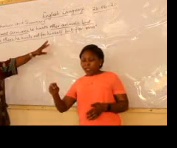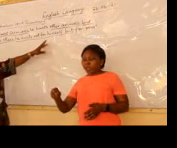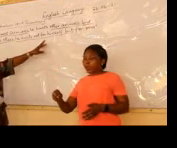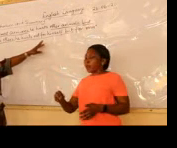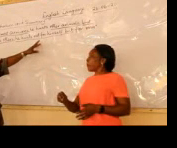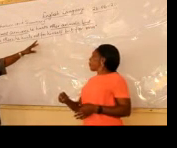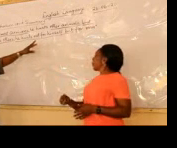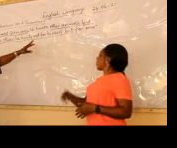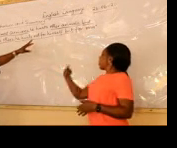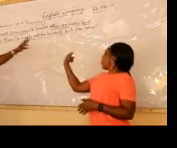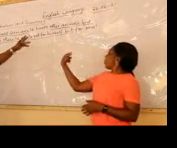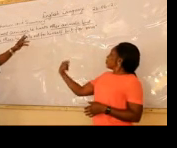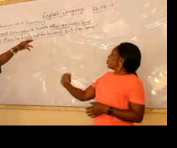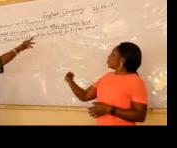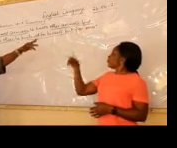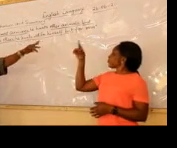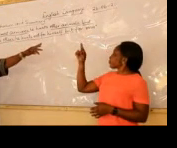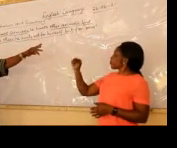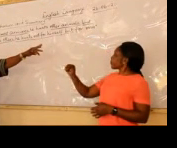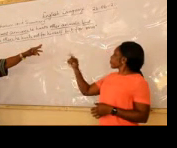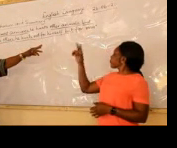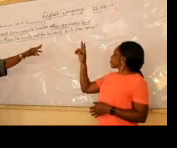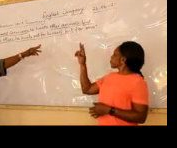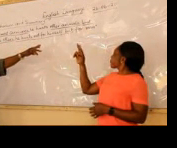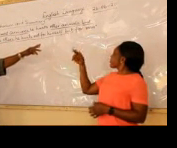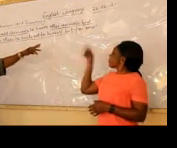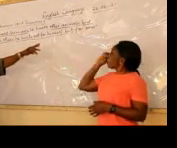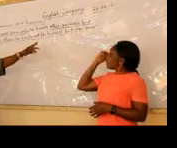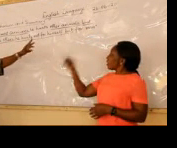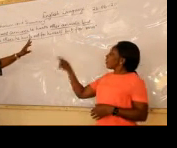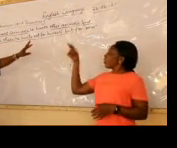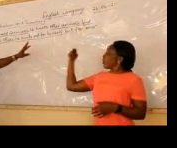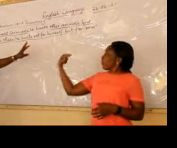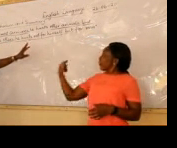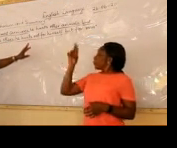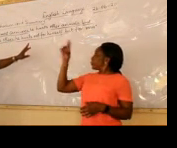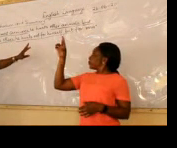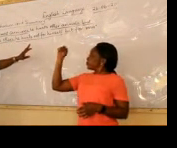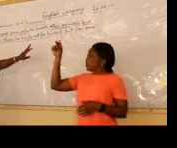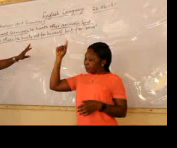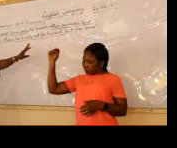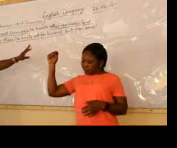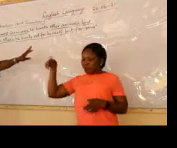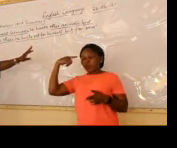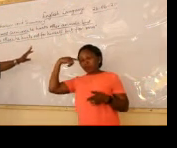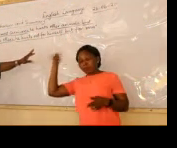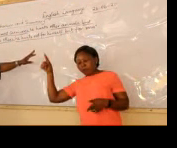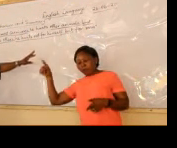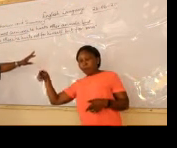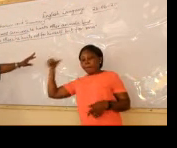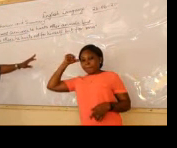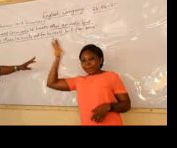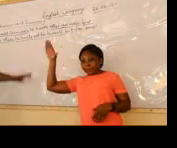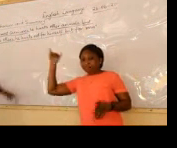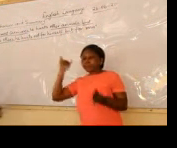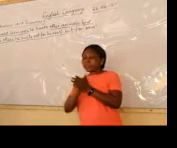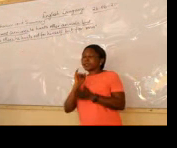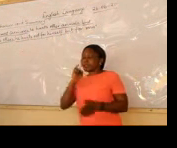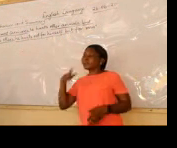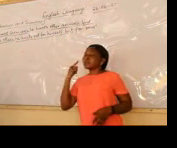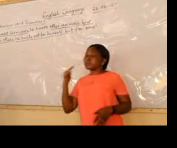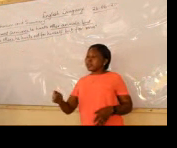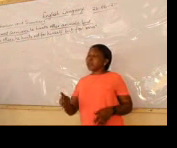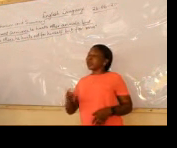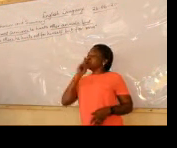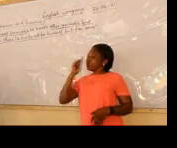What is remaining is what? He hunts for man. And that is the real answer, the right answer, which